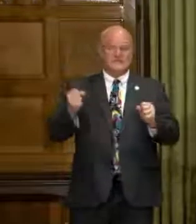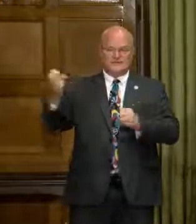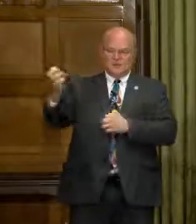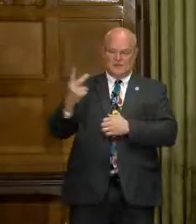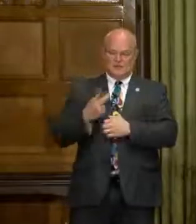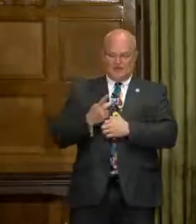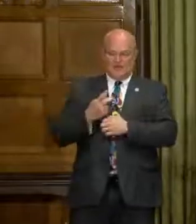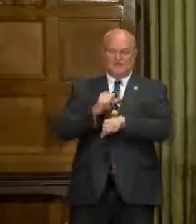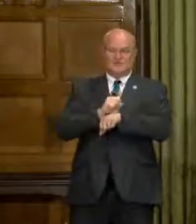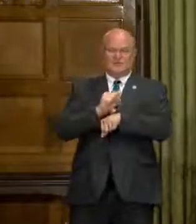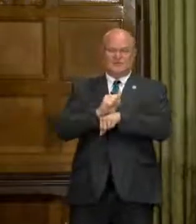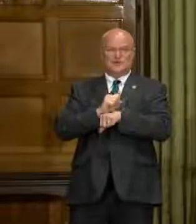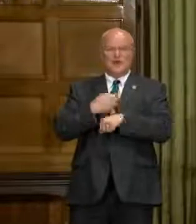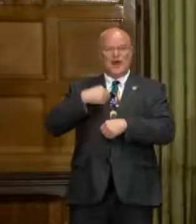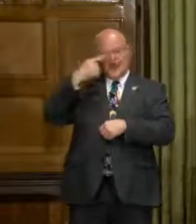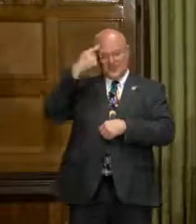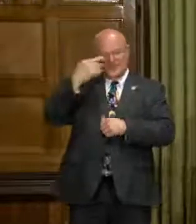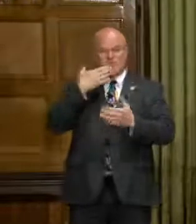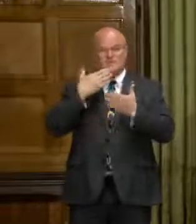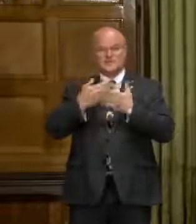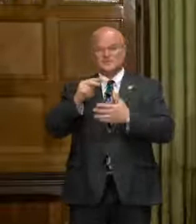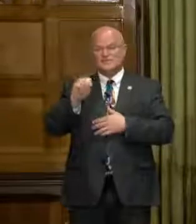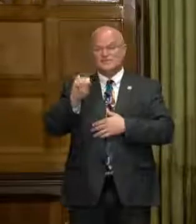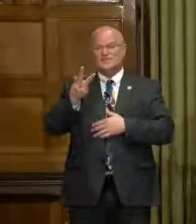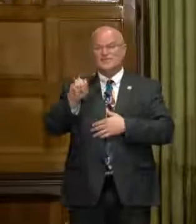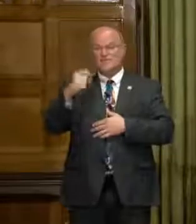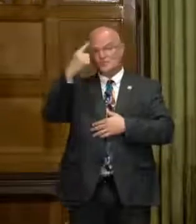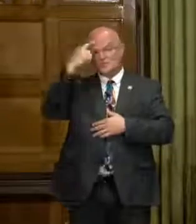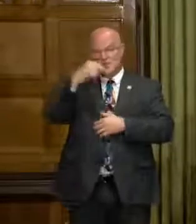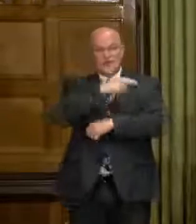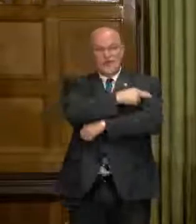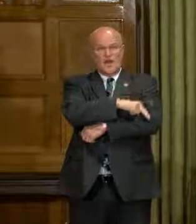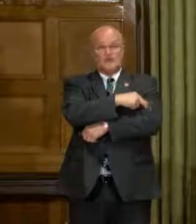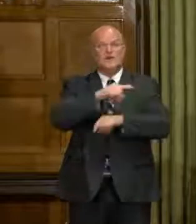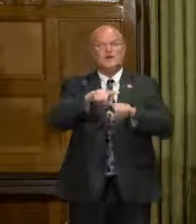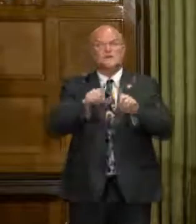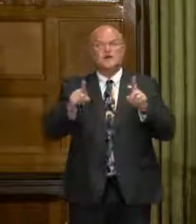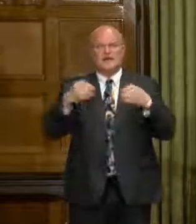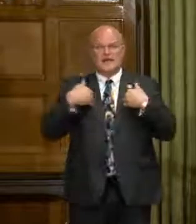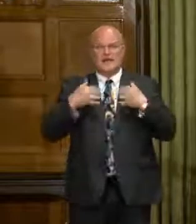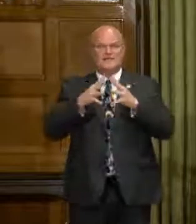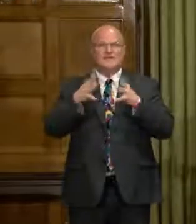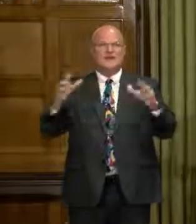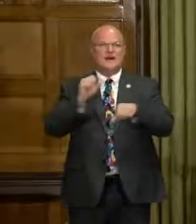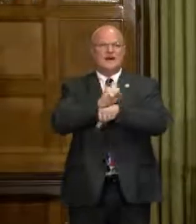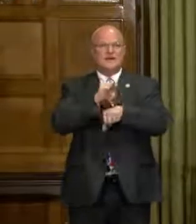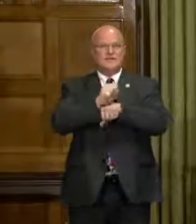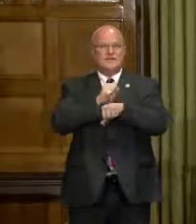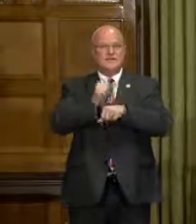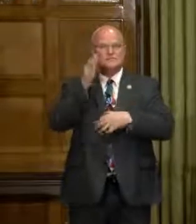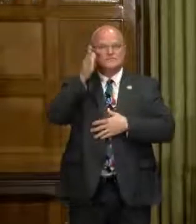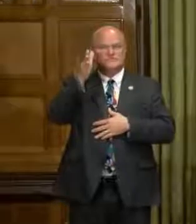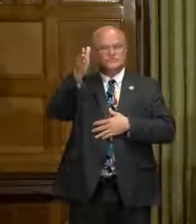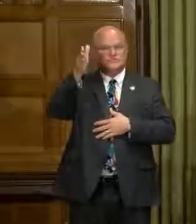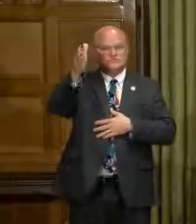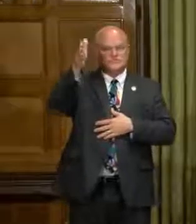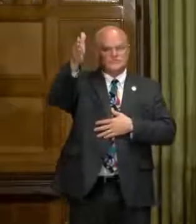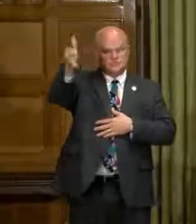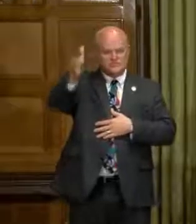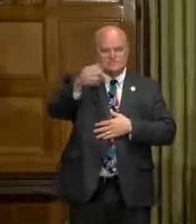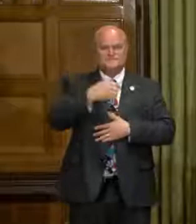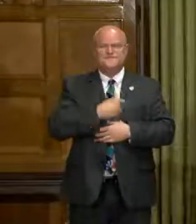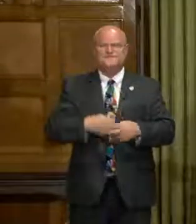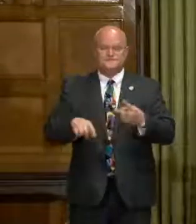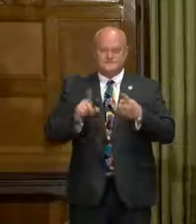returning that. So I think it's good news for hospitals, but there's a lot of work to be done. And then secondly, in terms of